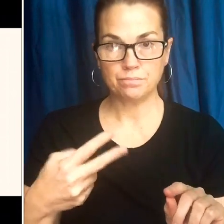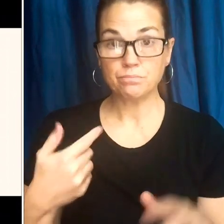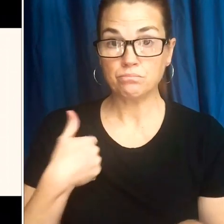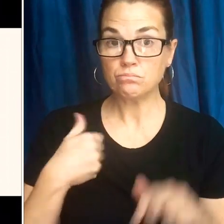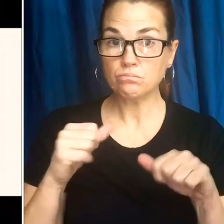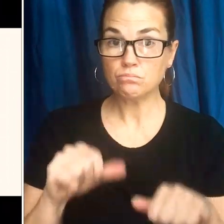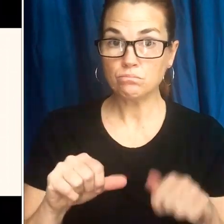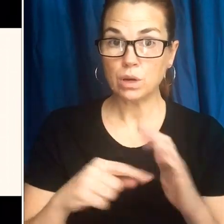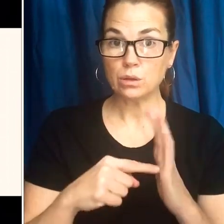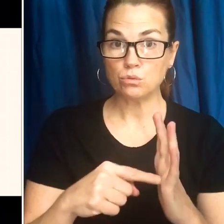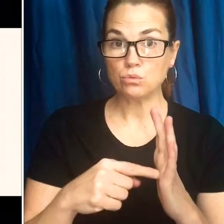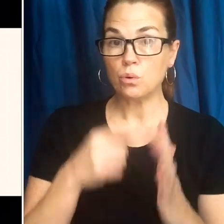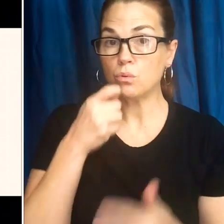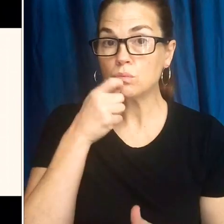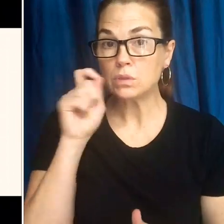0.25 was less than